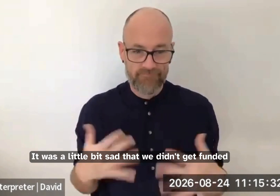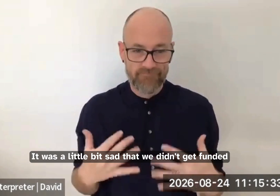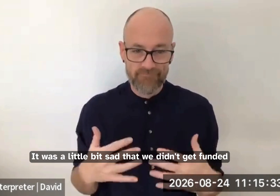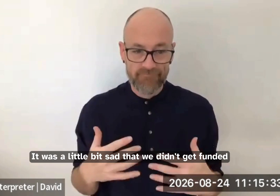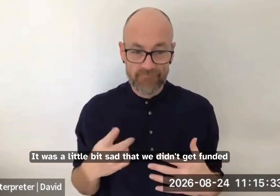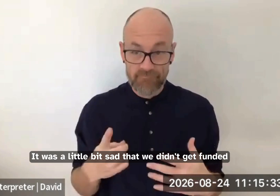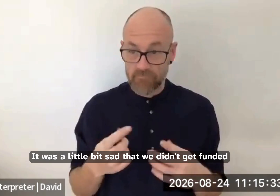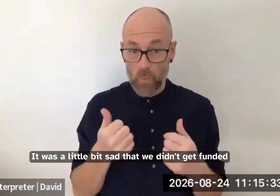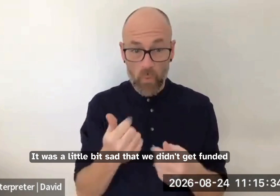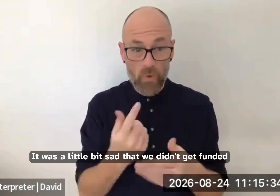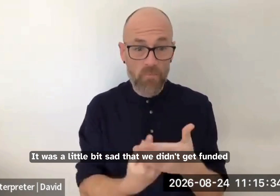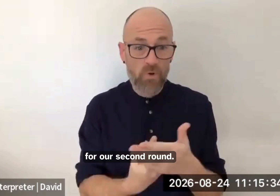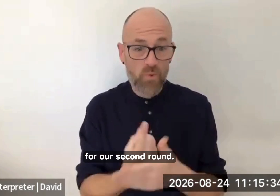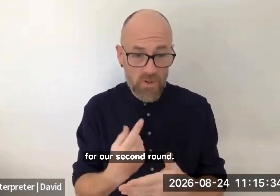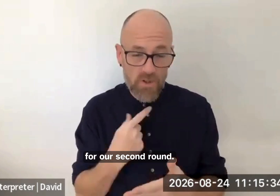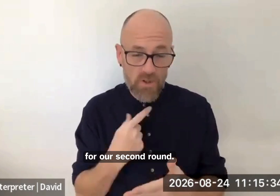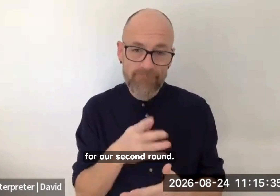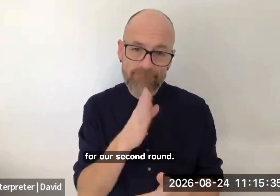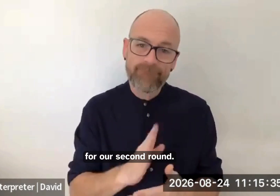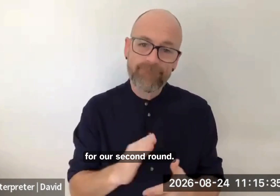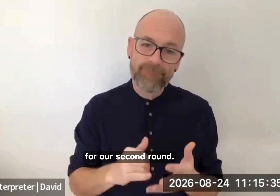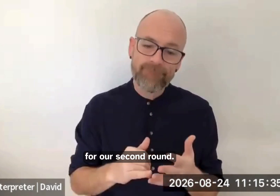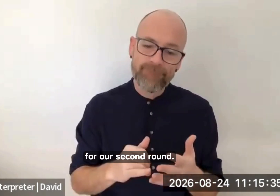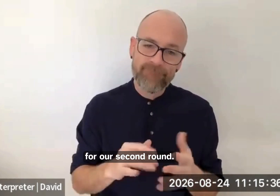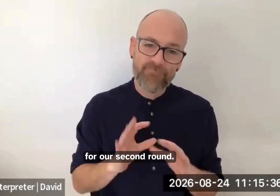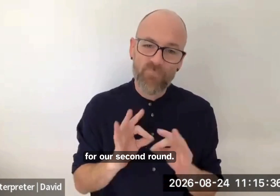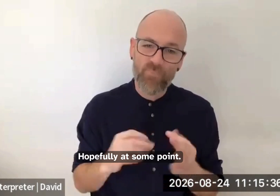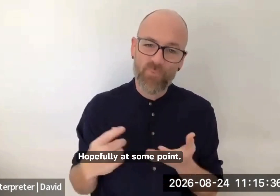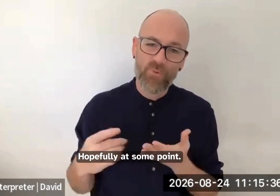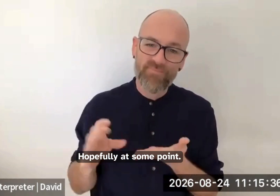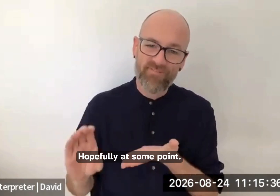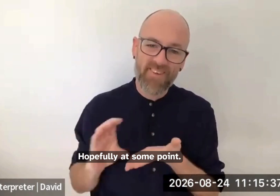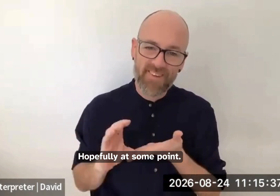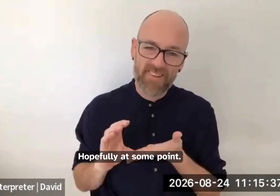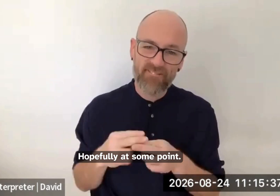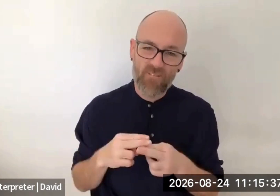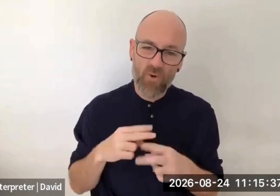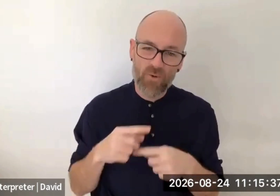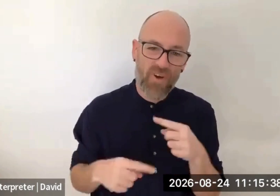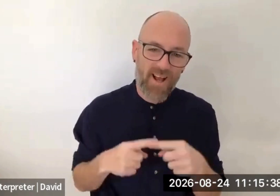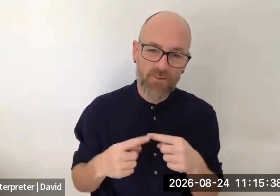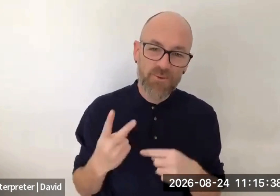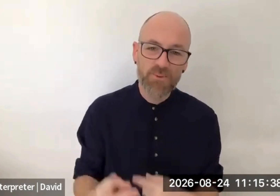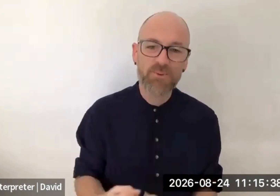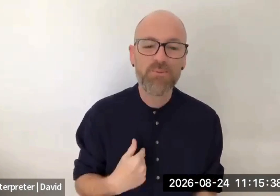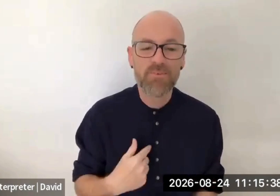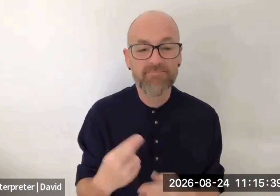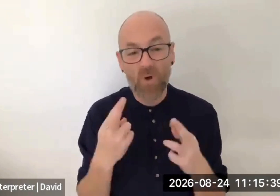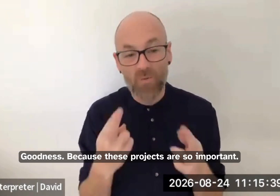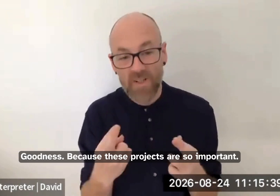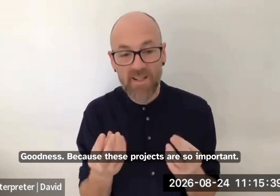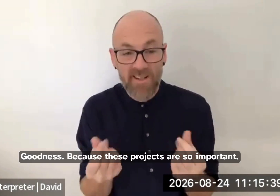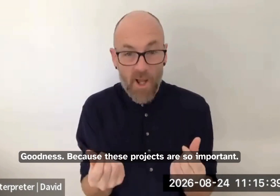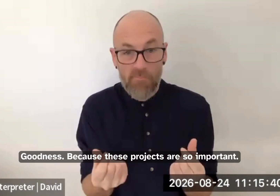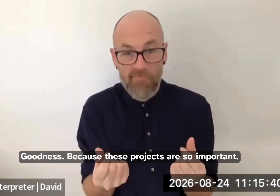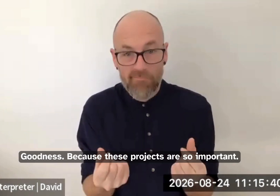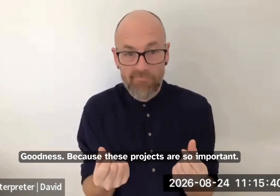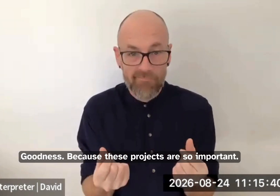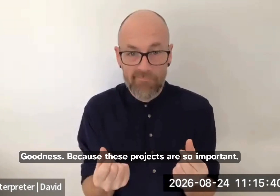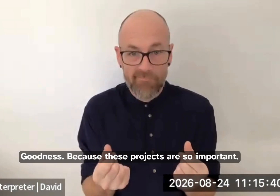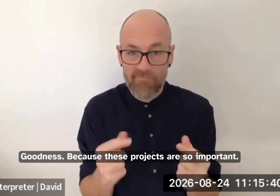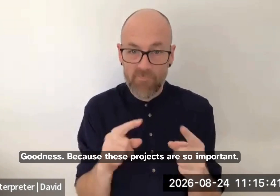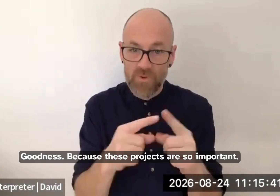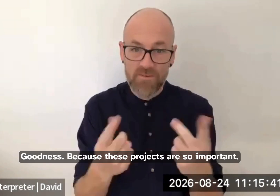It was a little bit sad that we didn't get funded for our second round. Hopefully at some point. Uh, Goodness, because